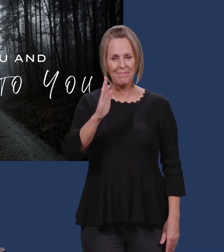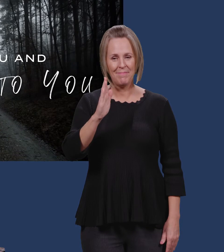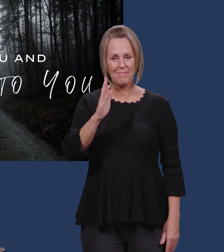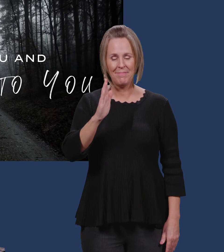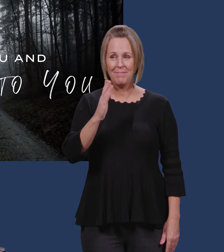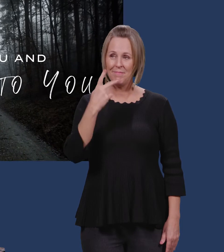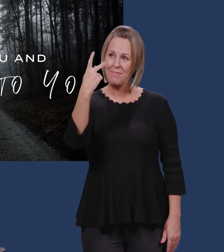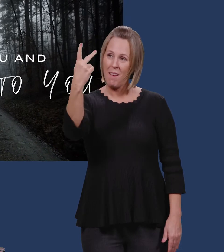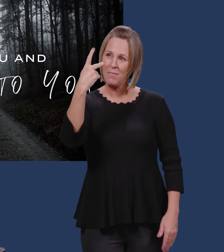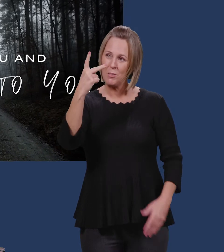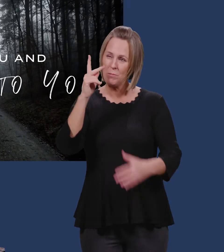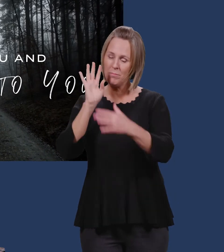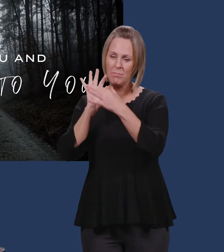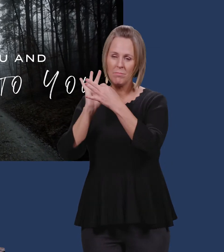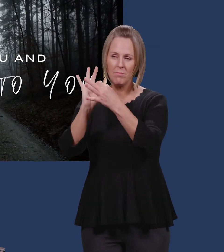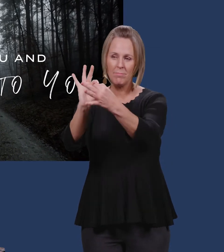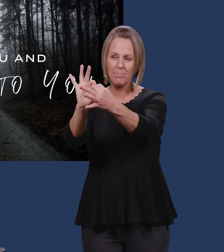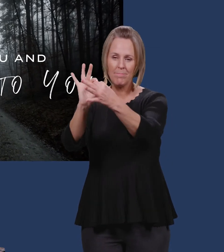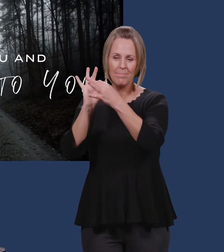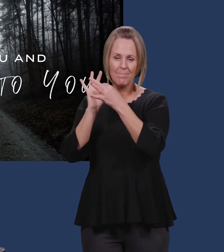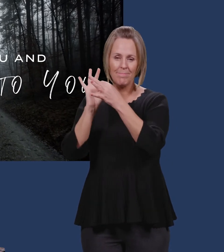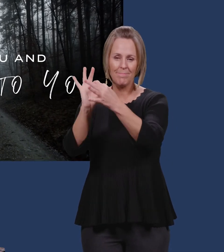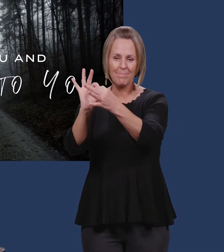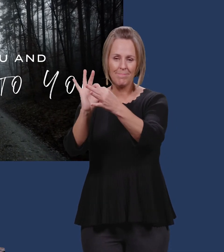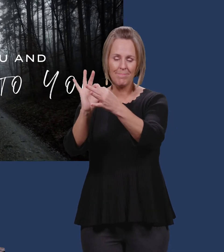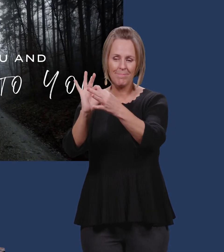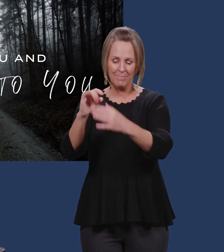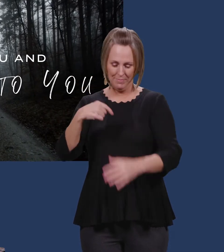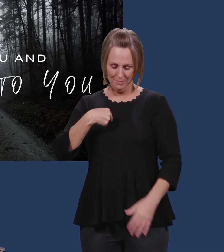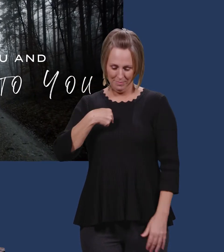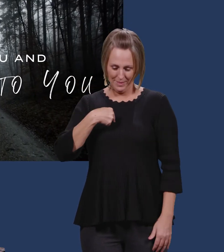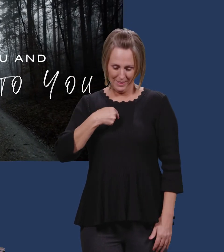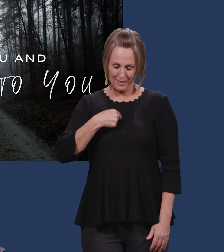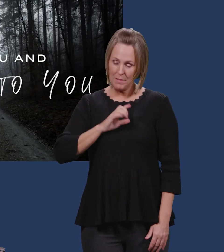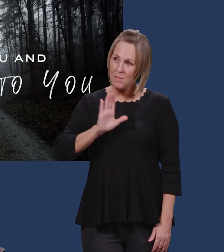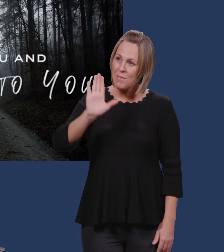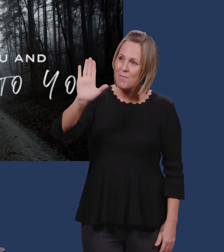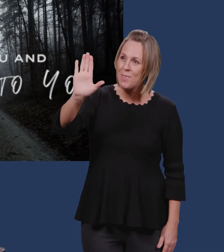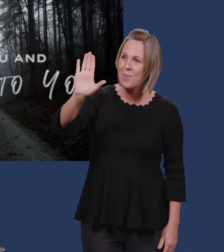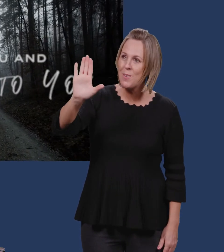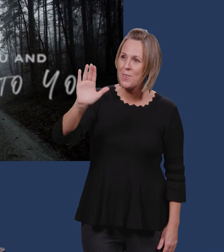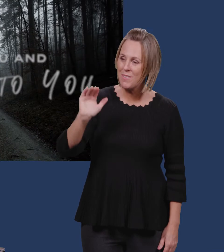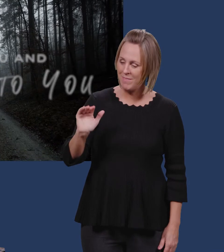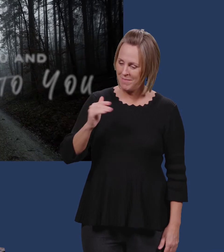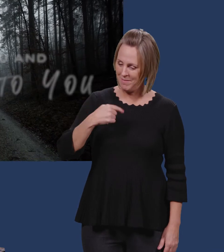I am in you, and I belong to you.